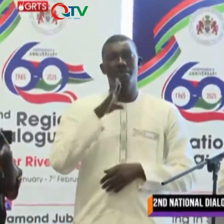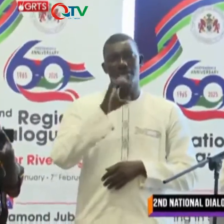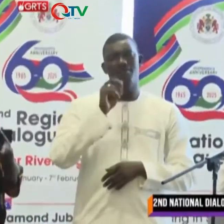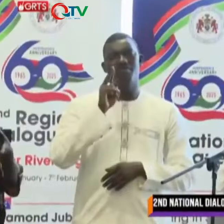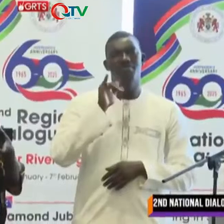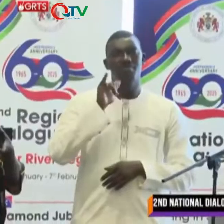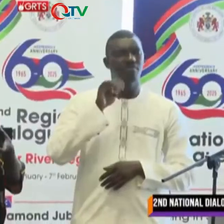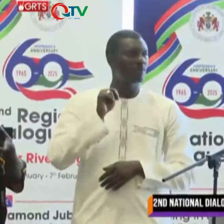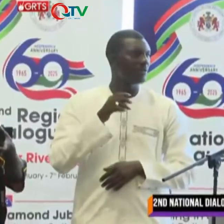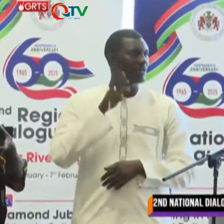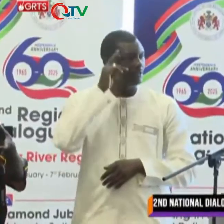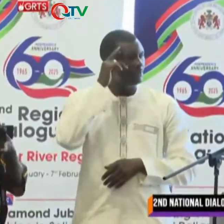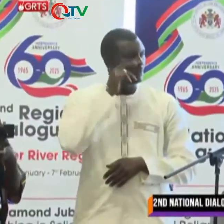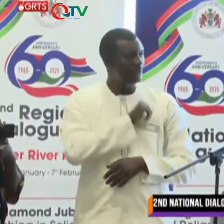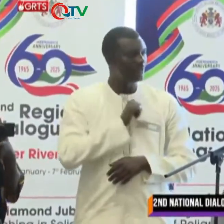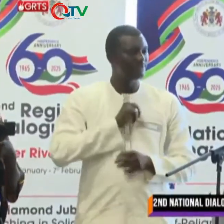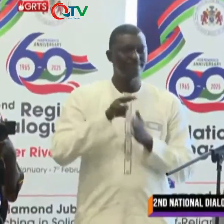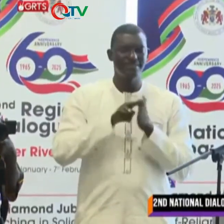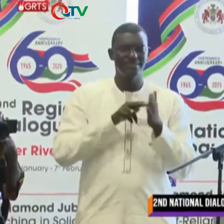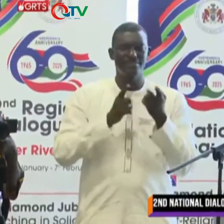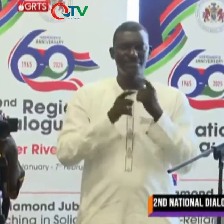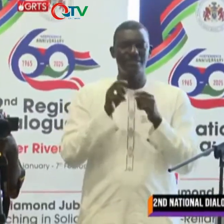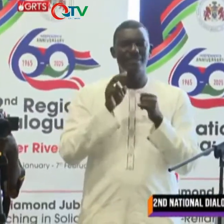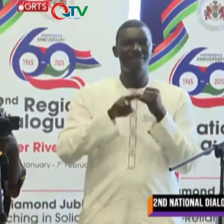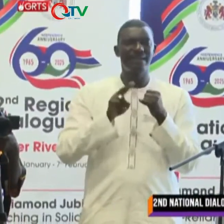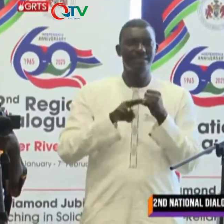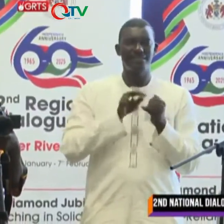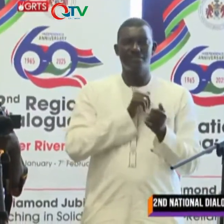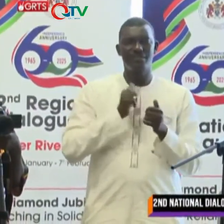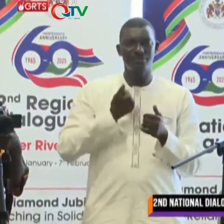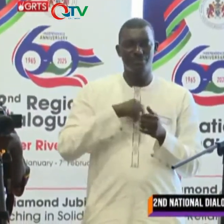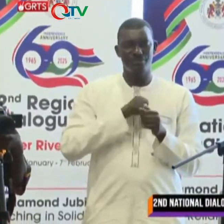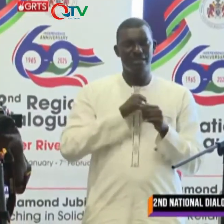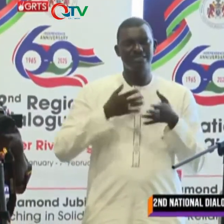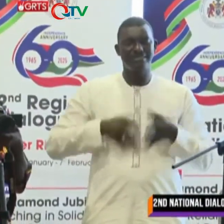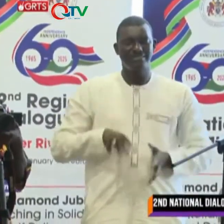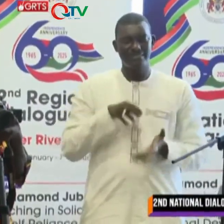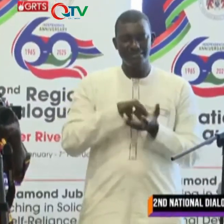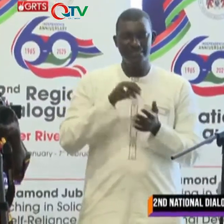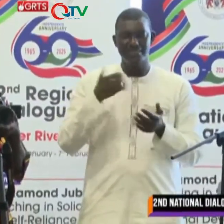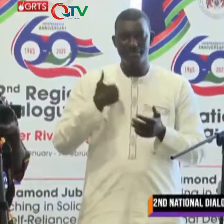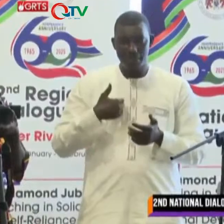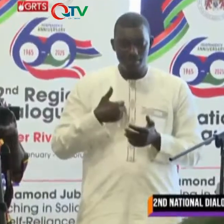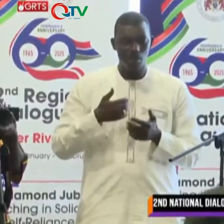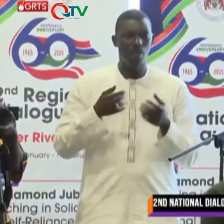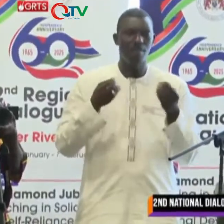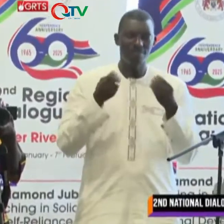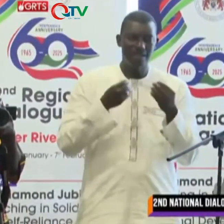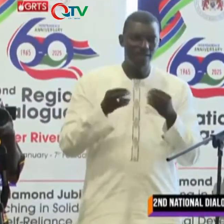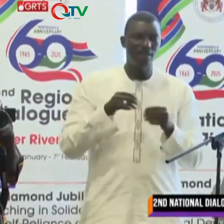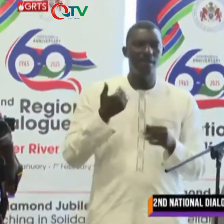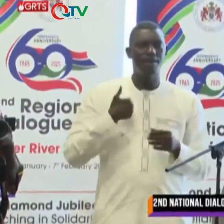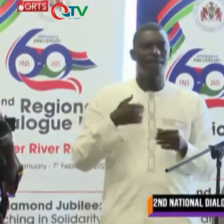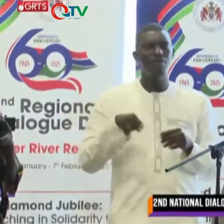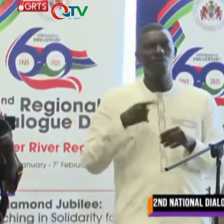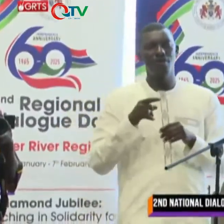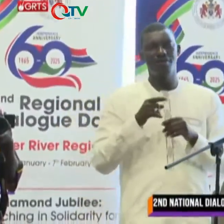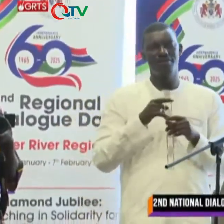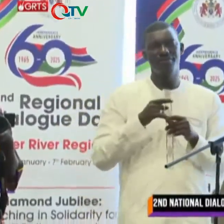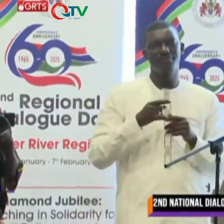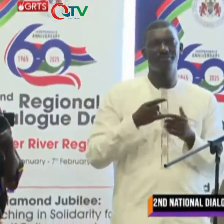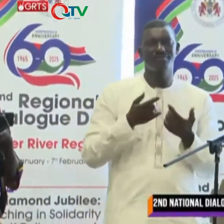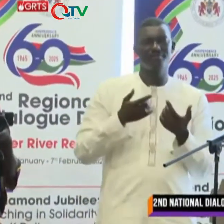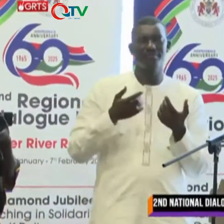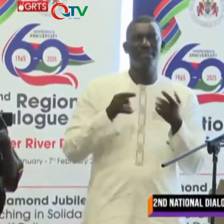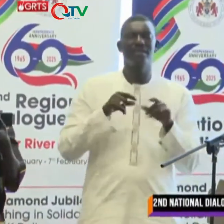us of the need to revalidate our indigenous agency as citizens, as people of values, of people of peculiarities